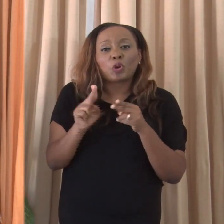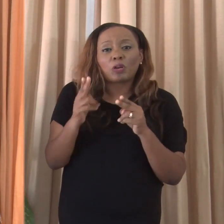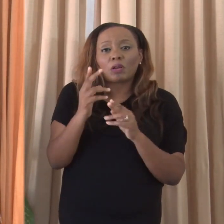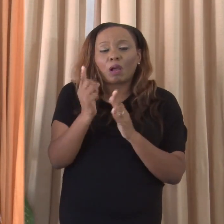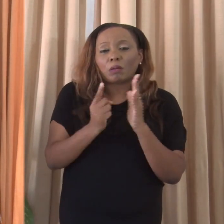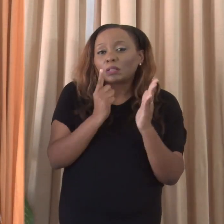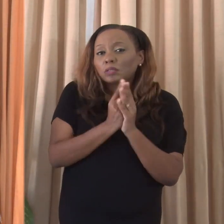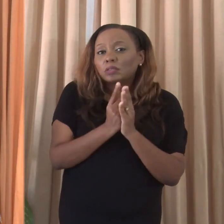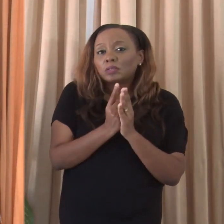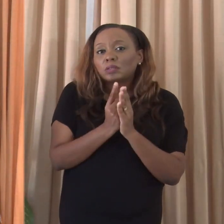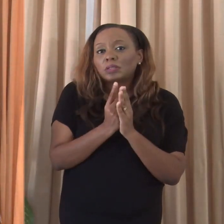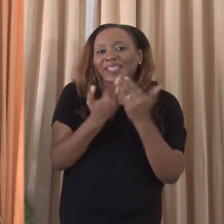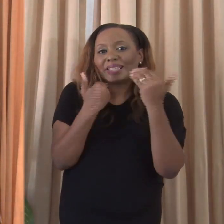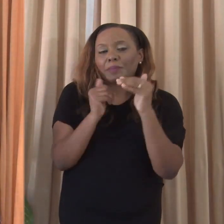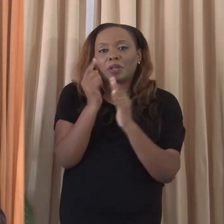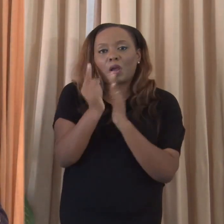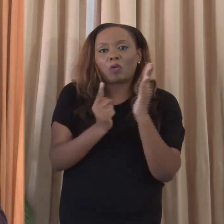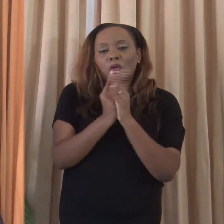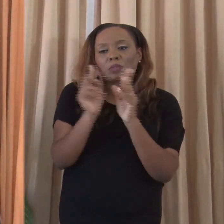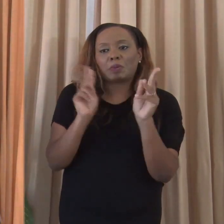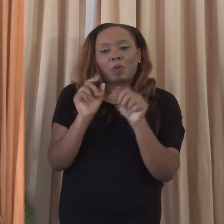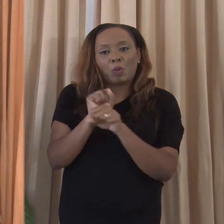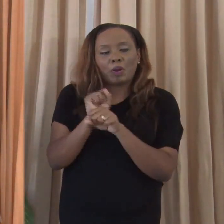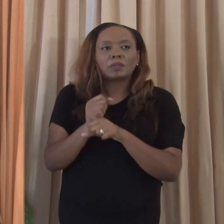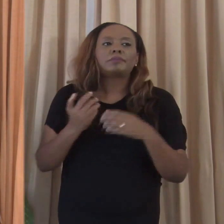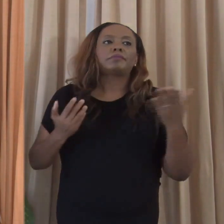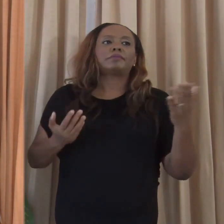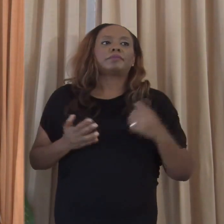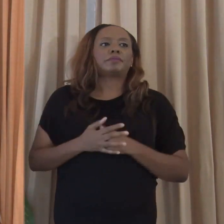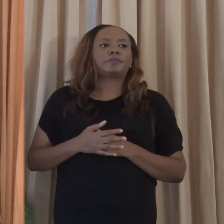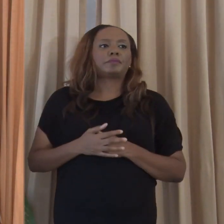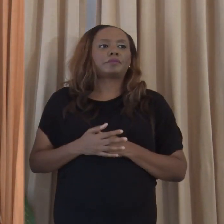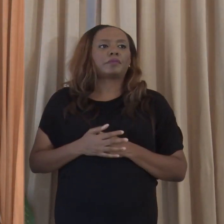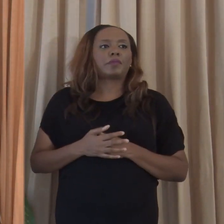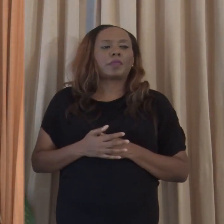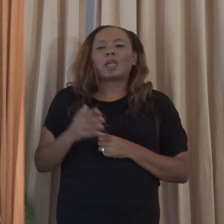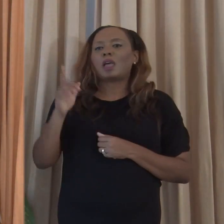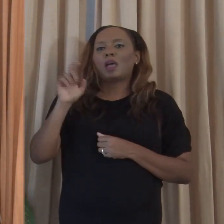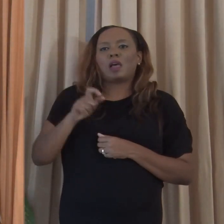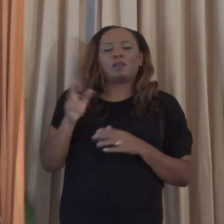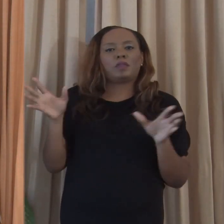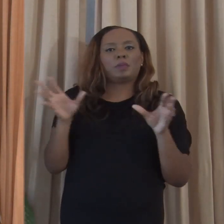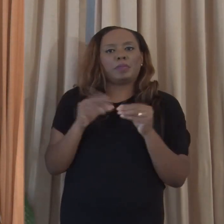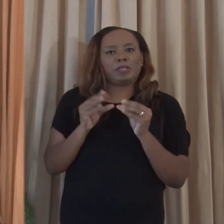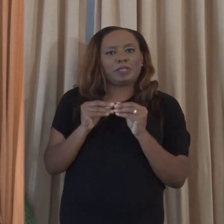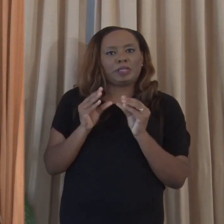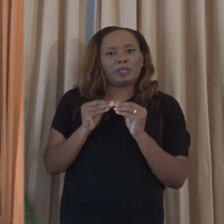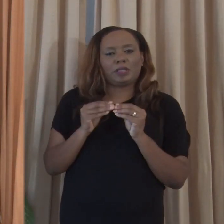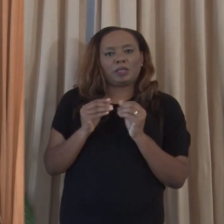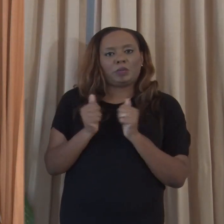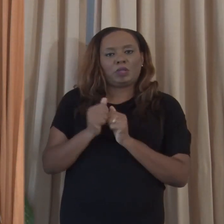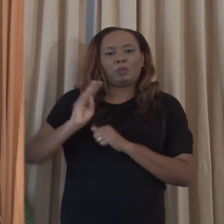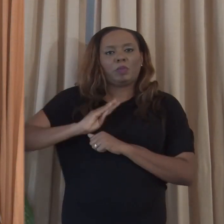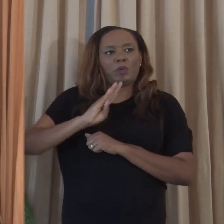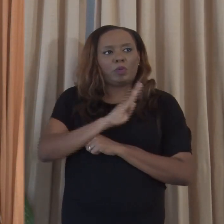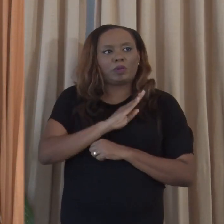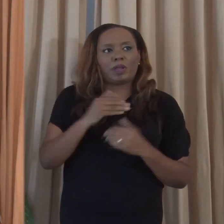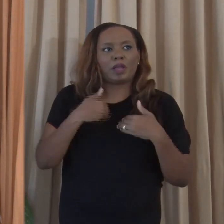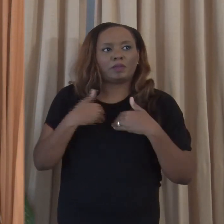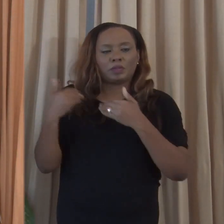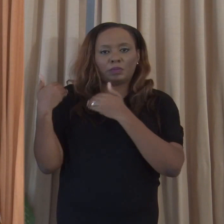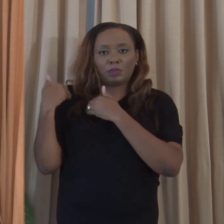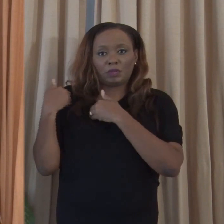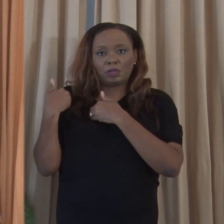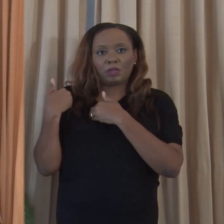specifics because we have a special meeting that I have to report to my board on, and I have a responsibility to report